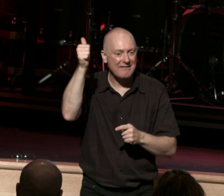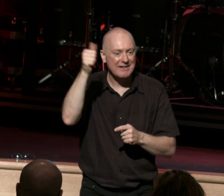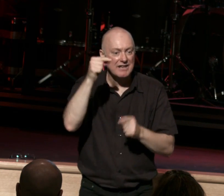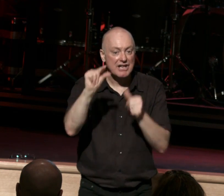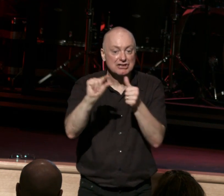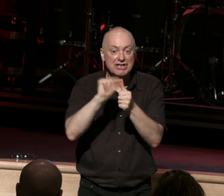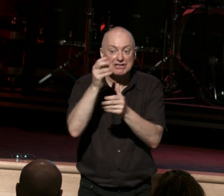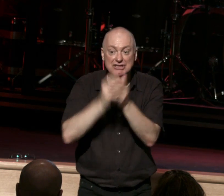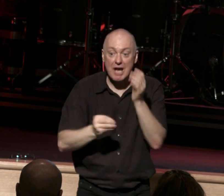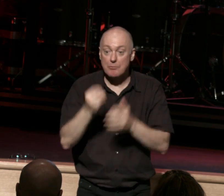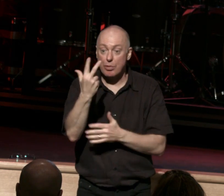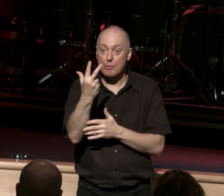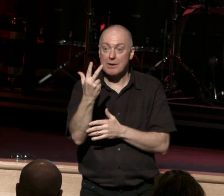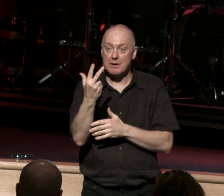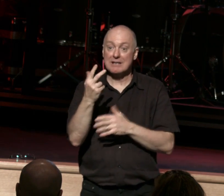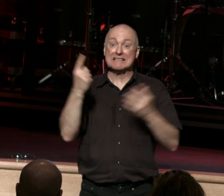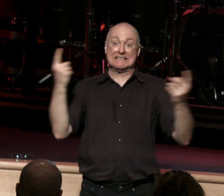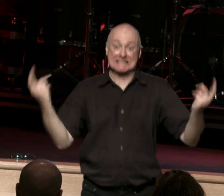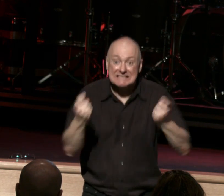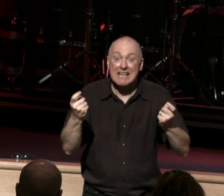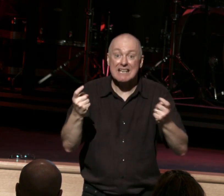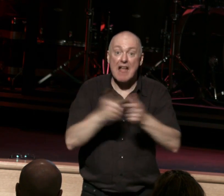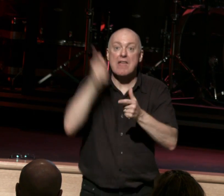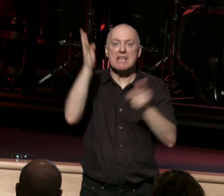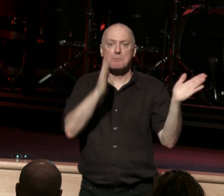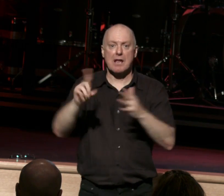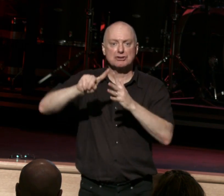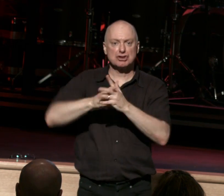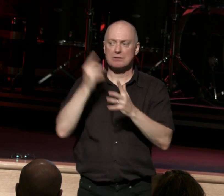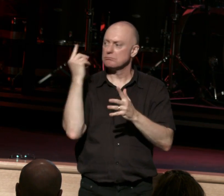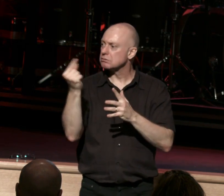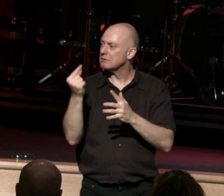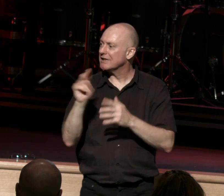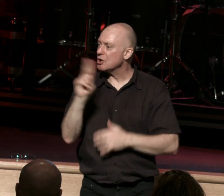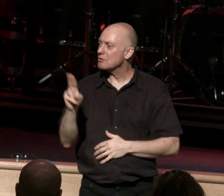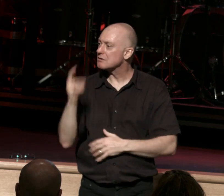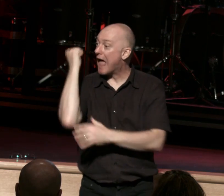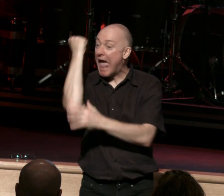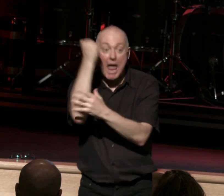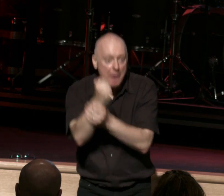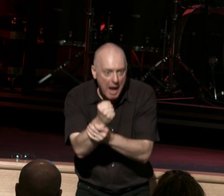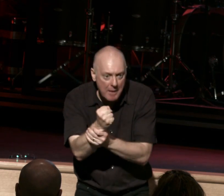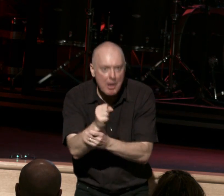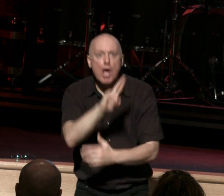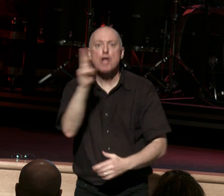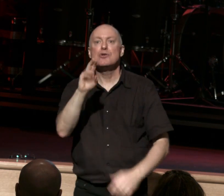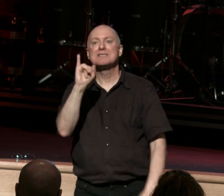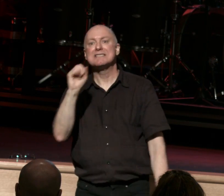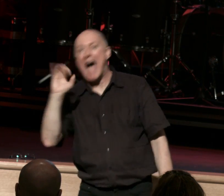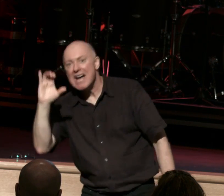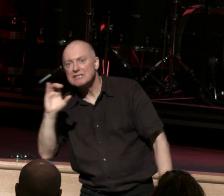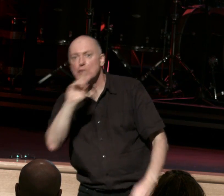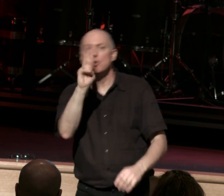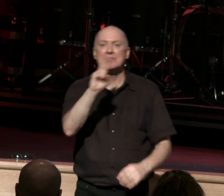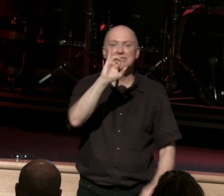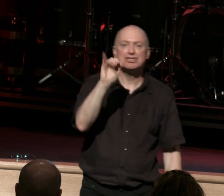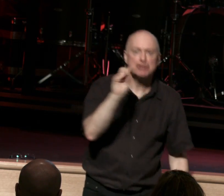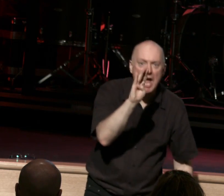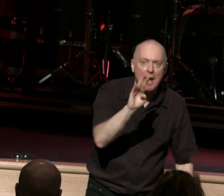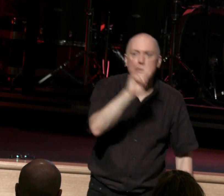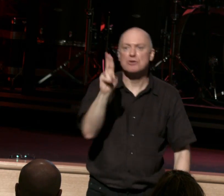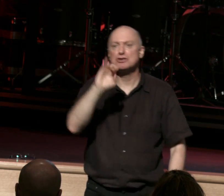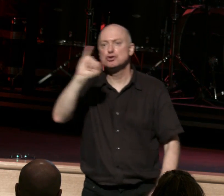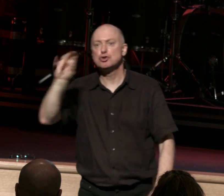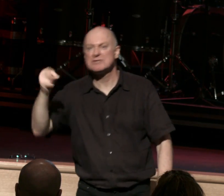himself. So Genesis 3, sin starts, and immediately God sets his plan in motion. And who does he use? He uses Abraham, and he uses Isaac, and he uses